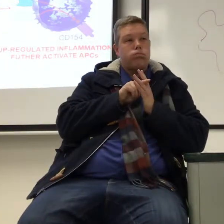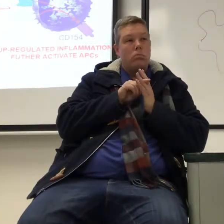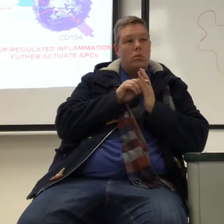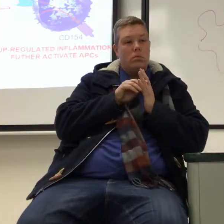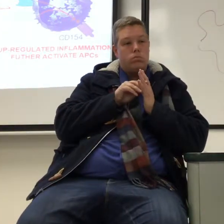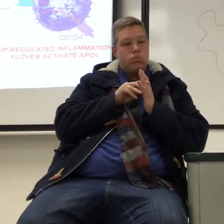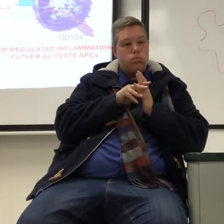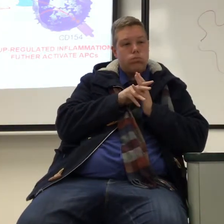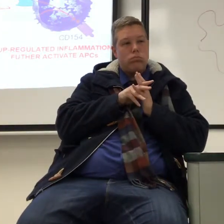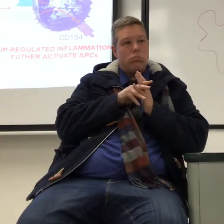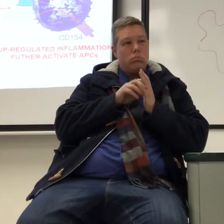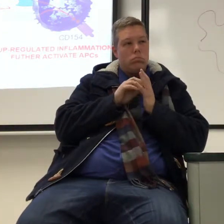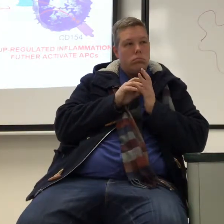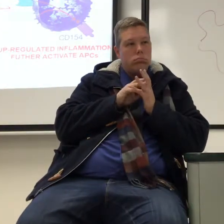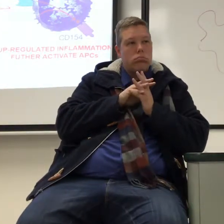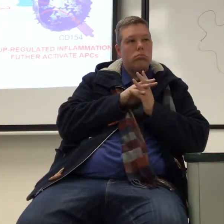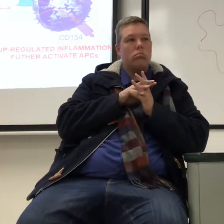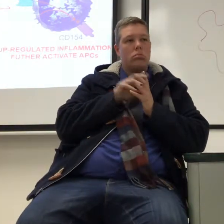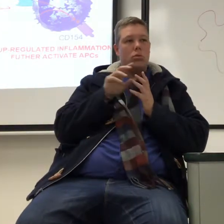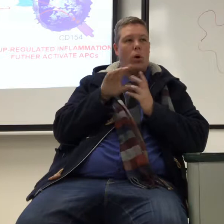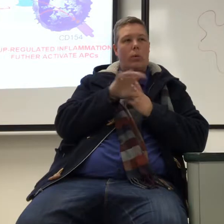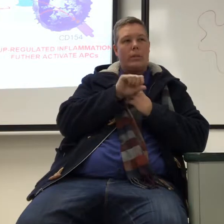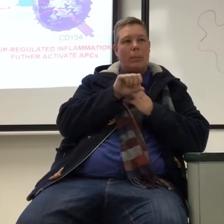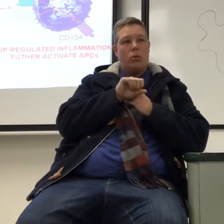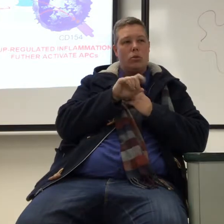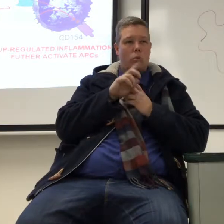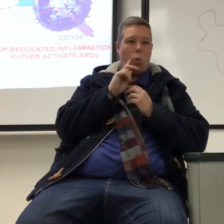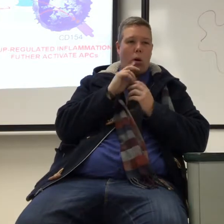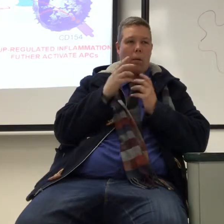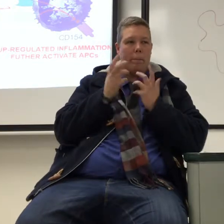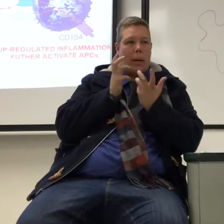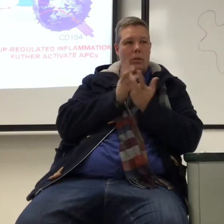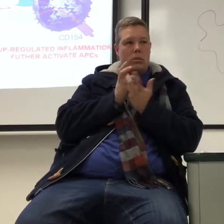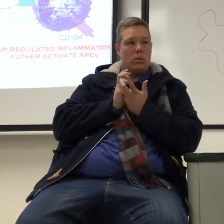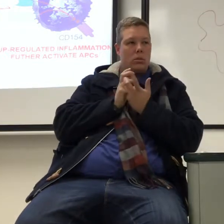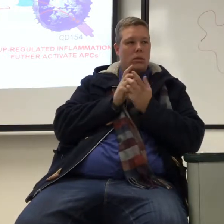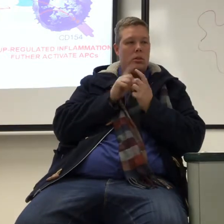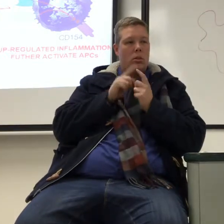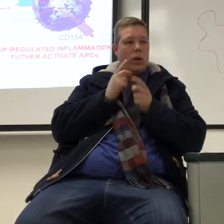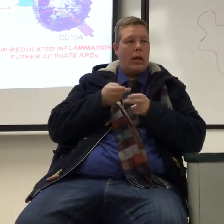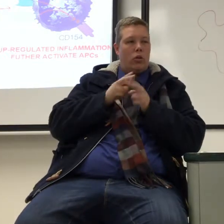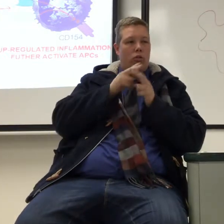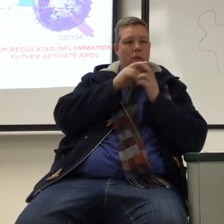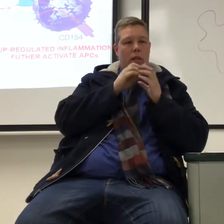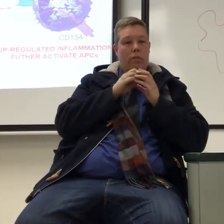CD154. So basically, increase inflammation.